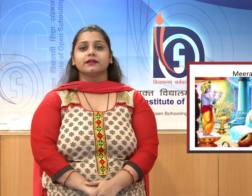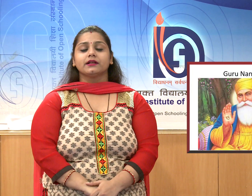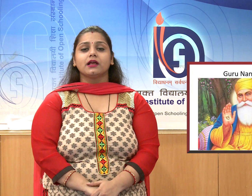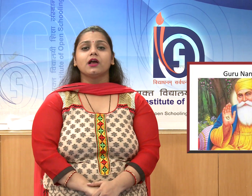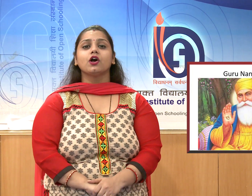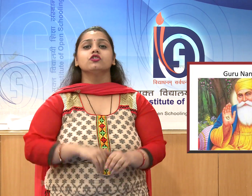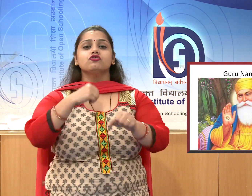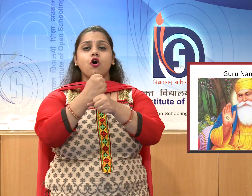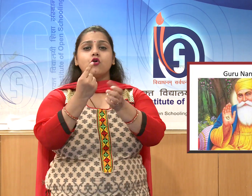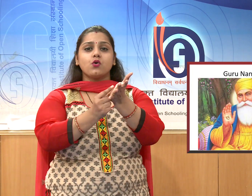Guru Nanak,